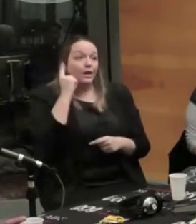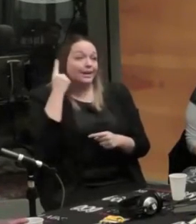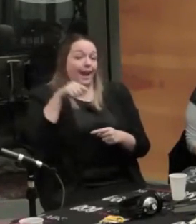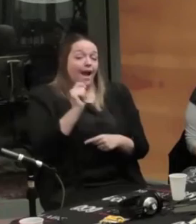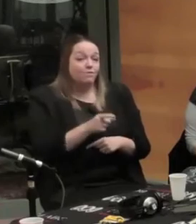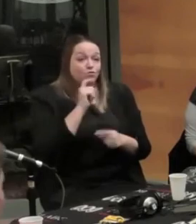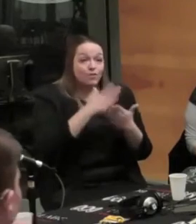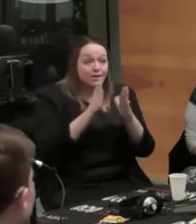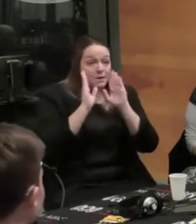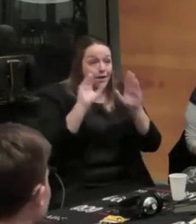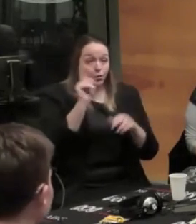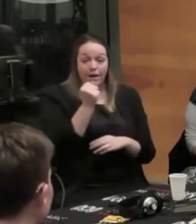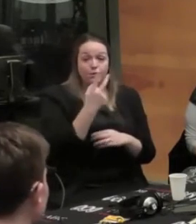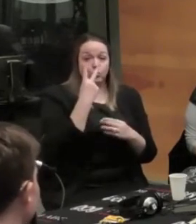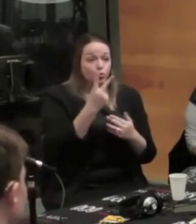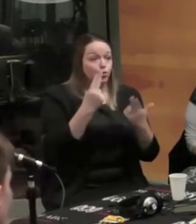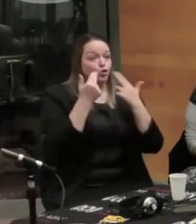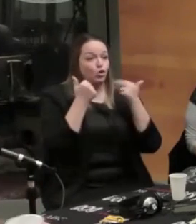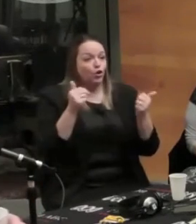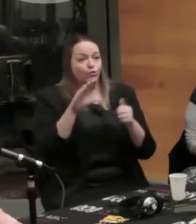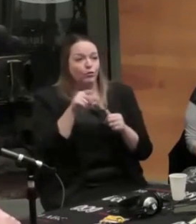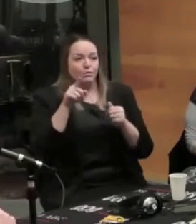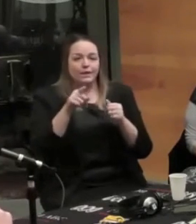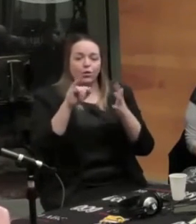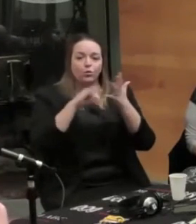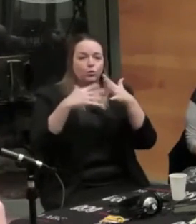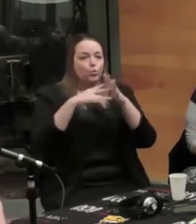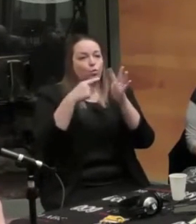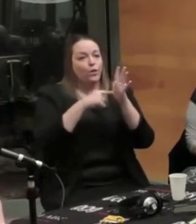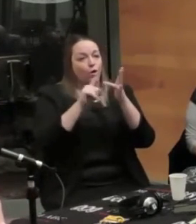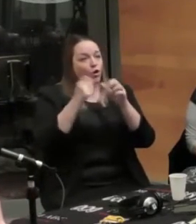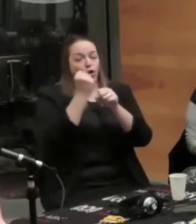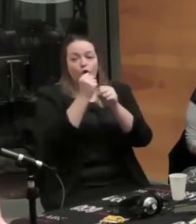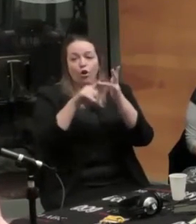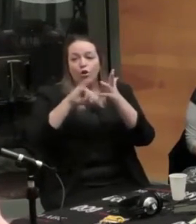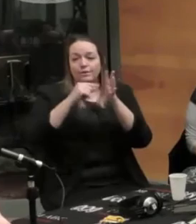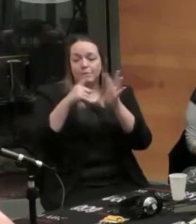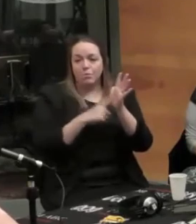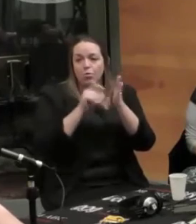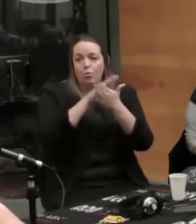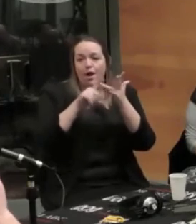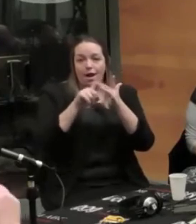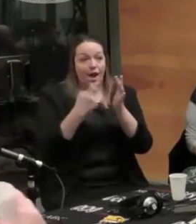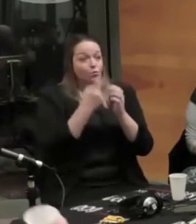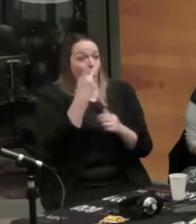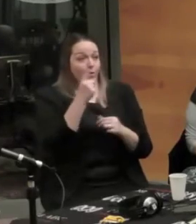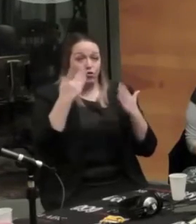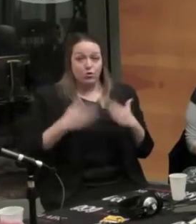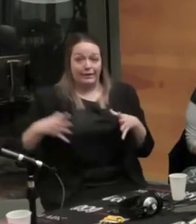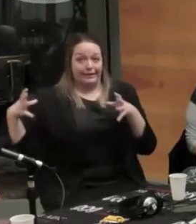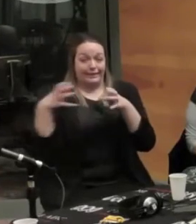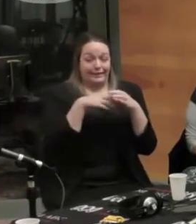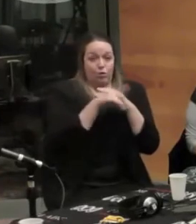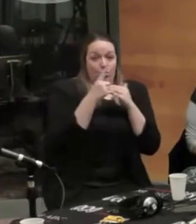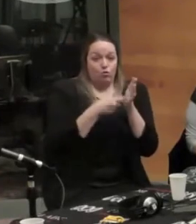afternoon? Extraordinary. Two songs at least from the Soweto Gospel Choir. 21 human beings cramming into this room